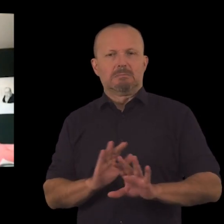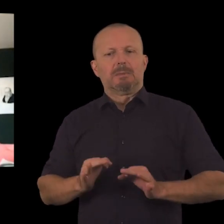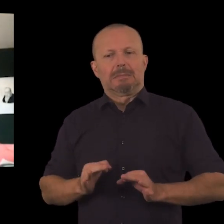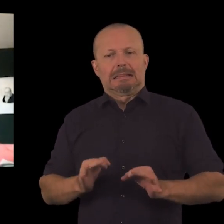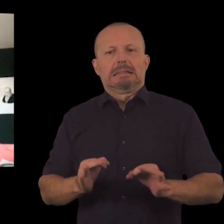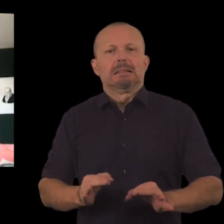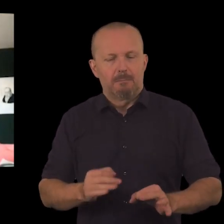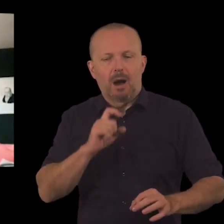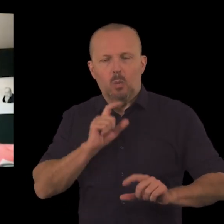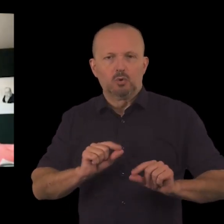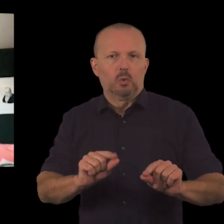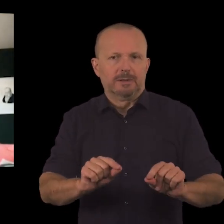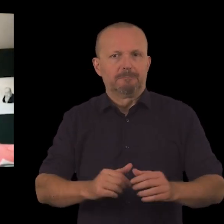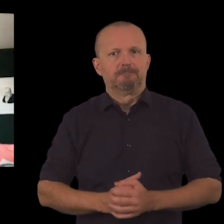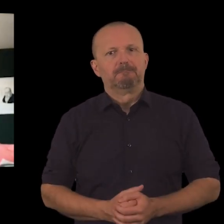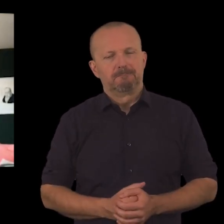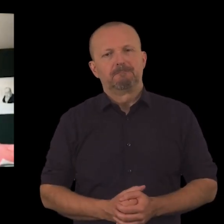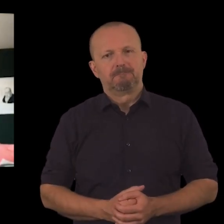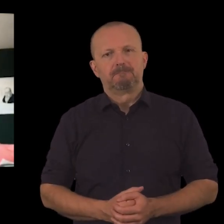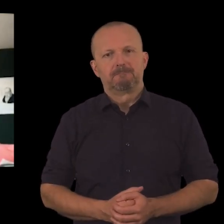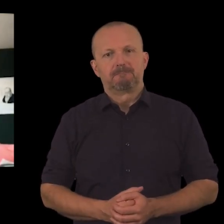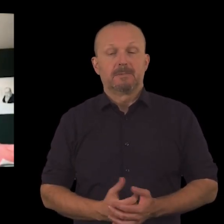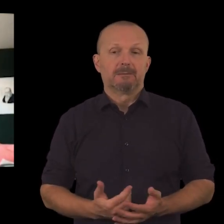reply straight away, but I will get to it. Yeah.